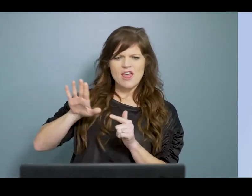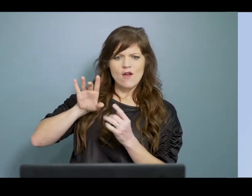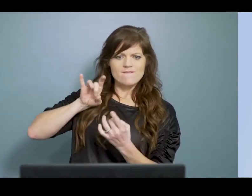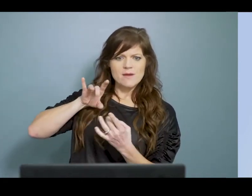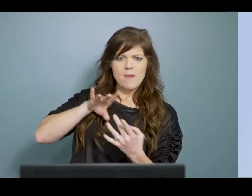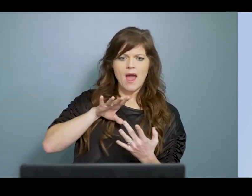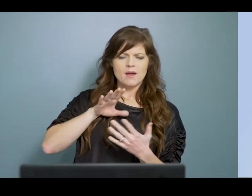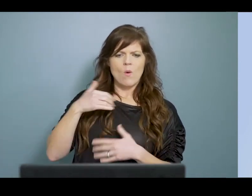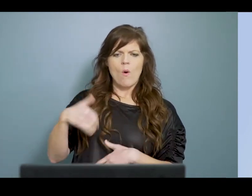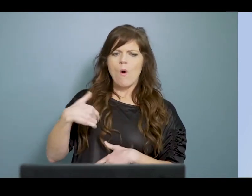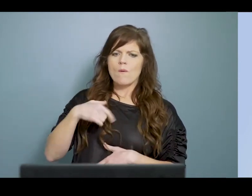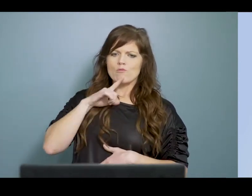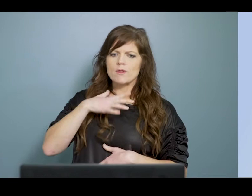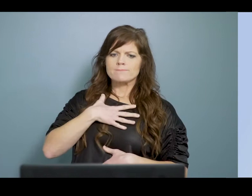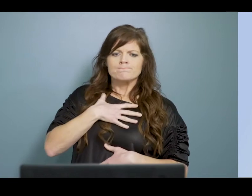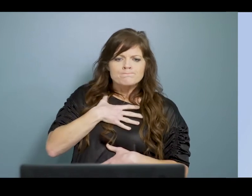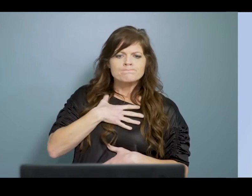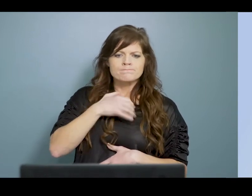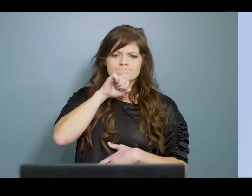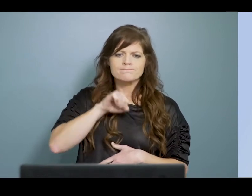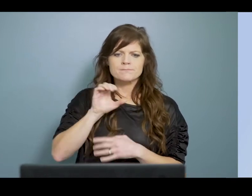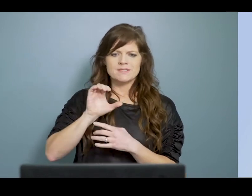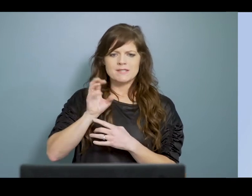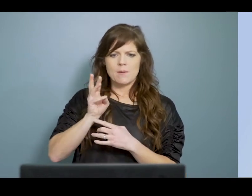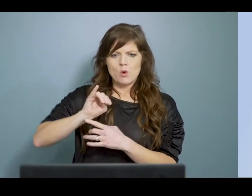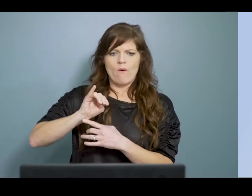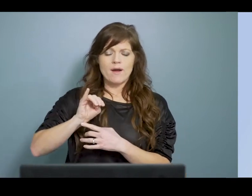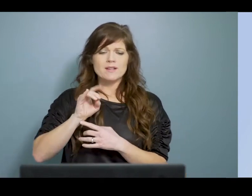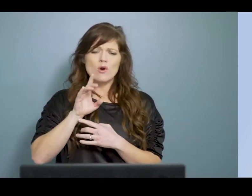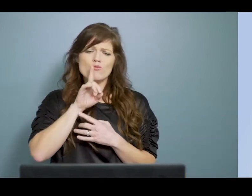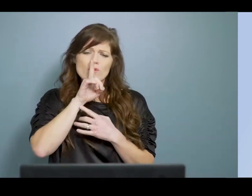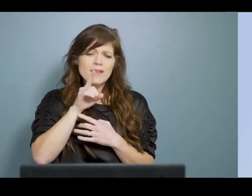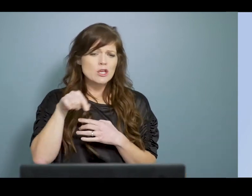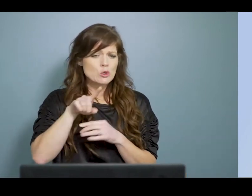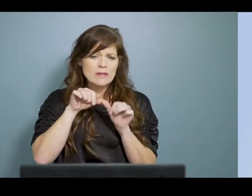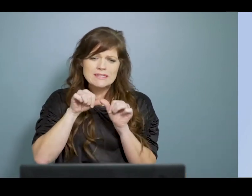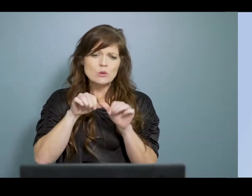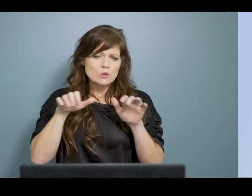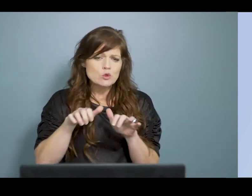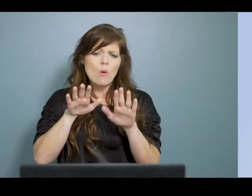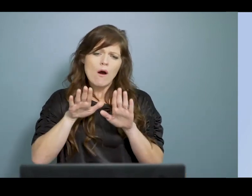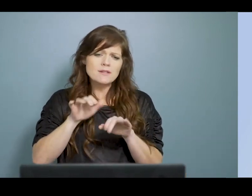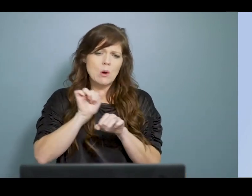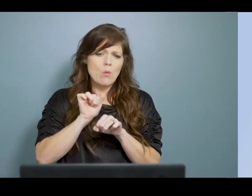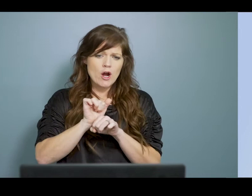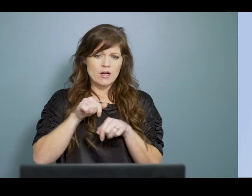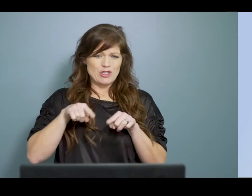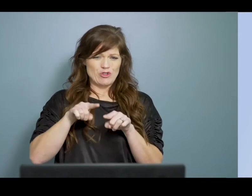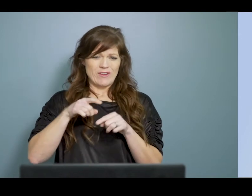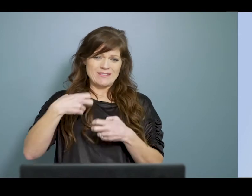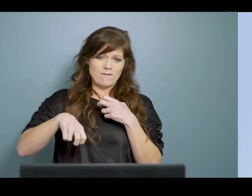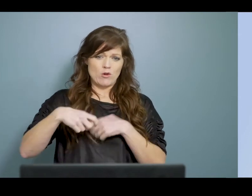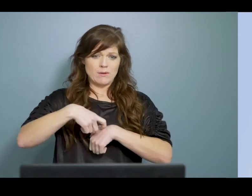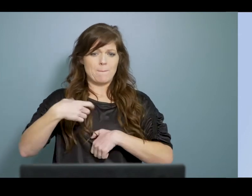you for continuing to do awesome work in a really difficult time. So today I'm gonna